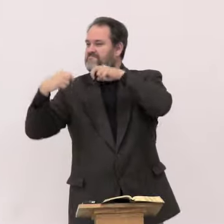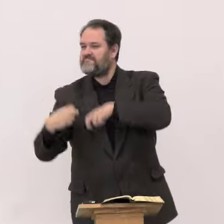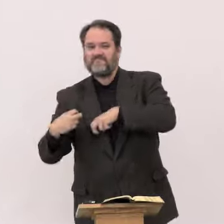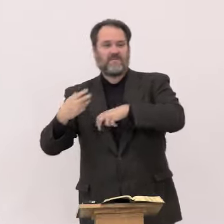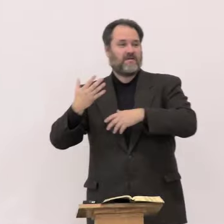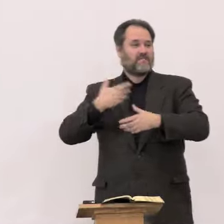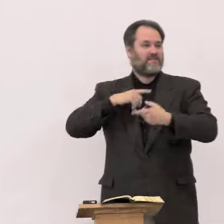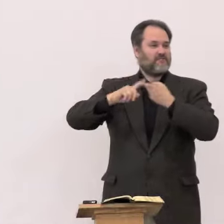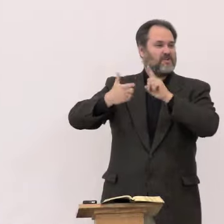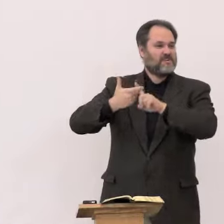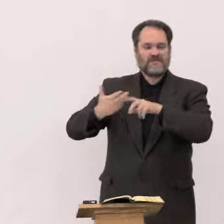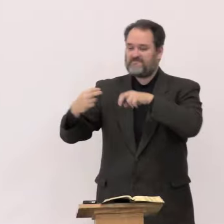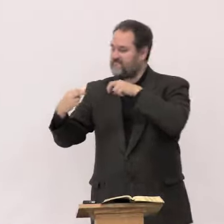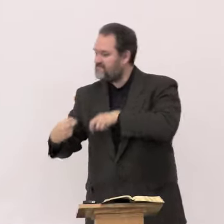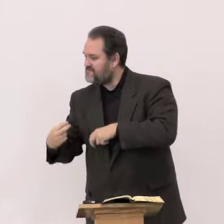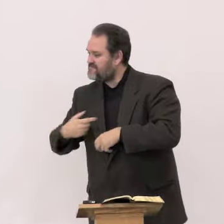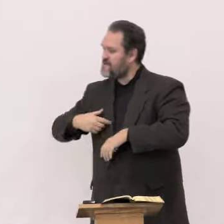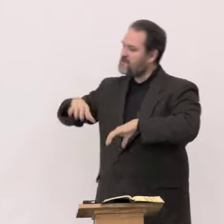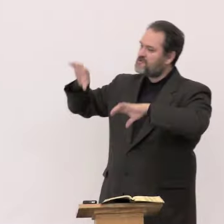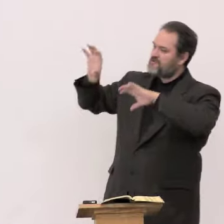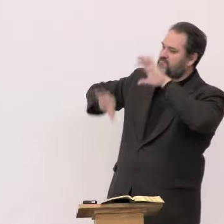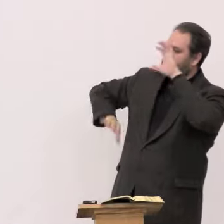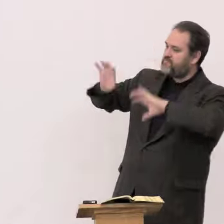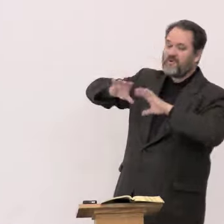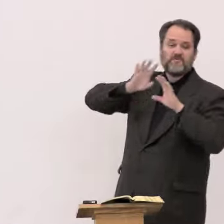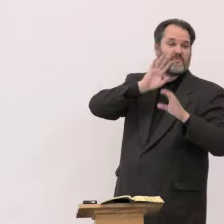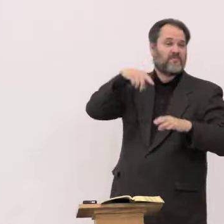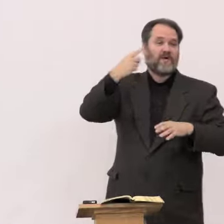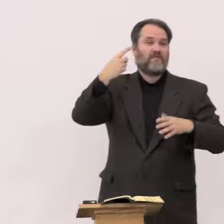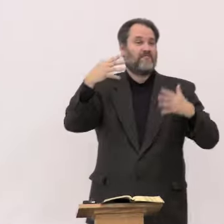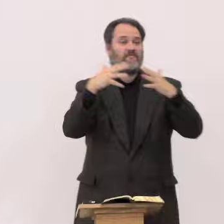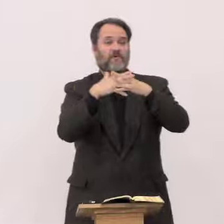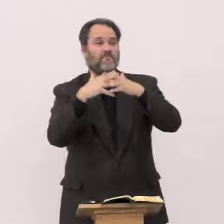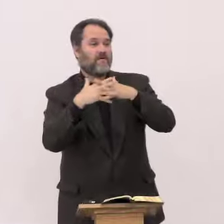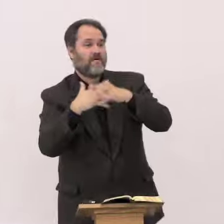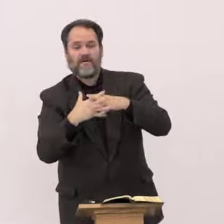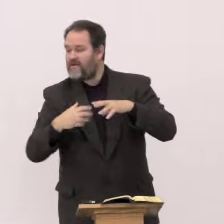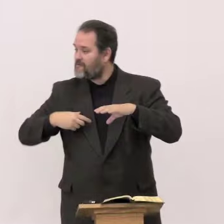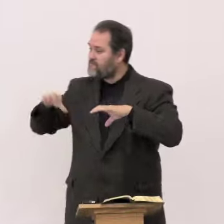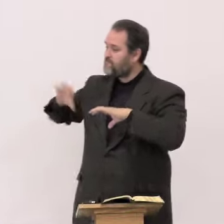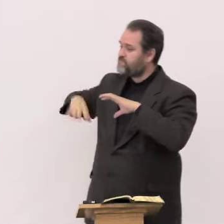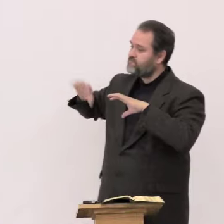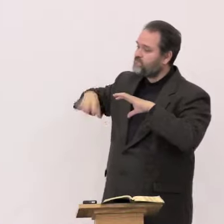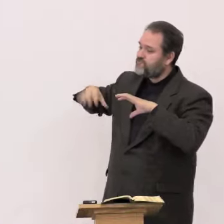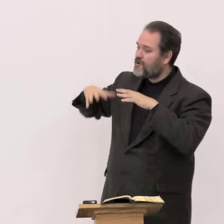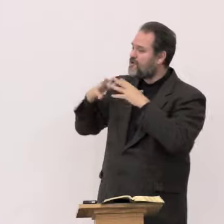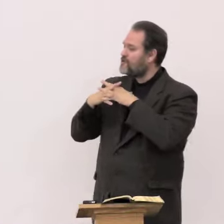And sit down after my friend about football